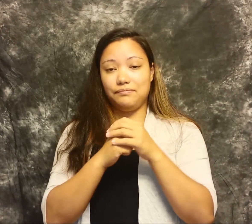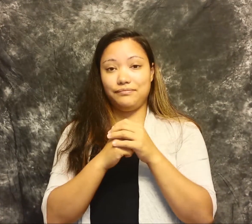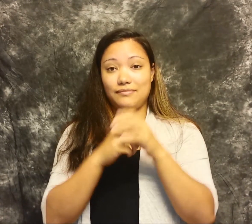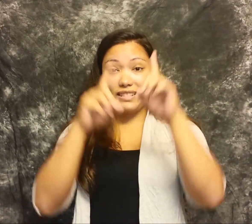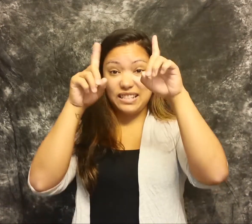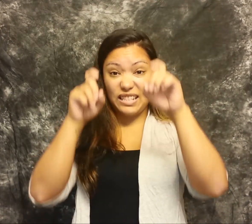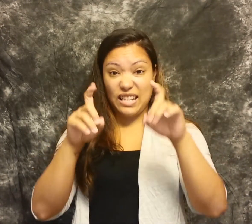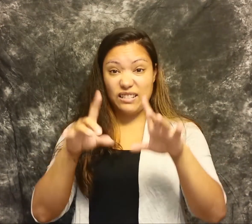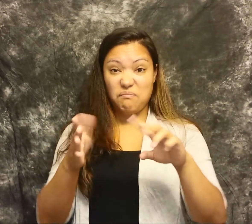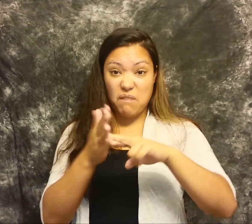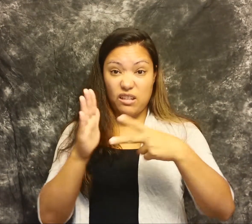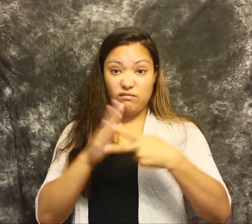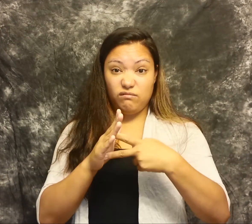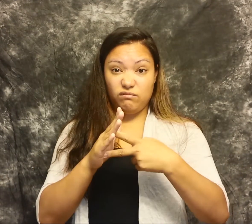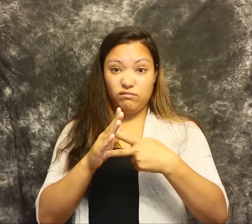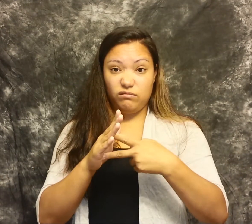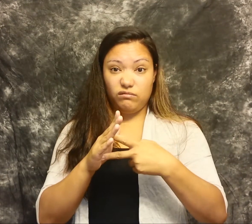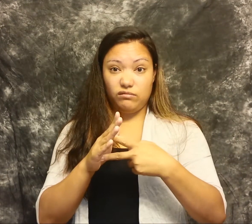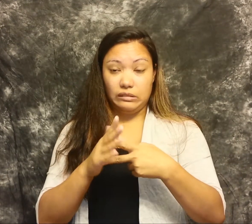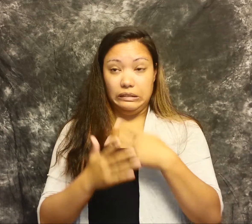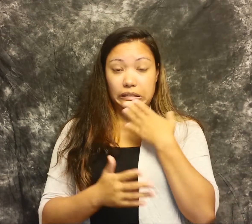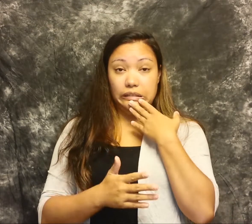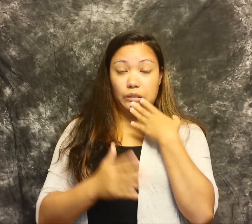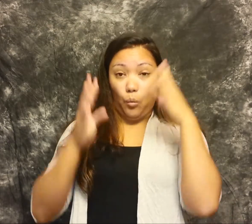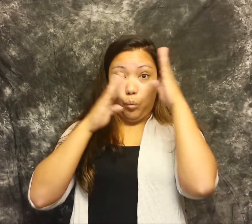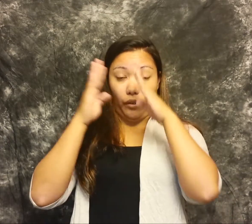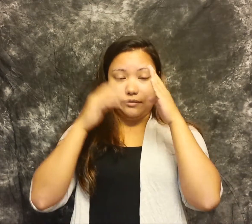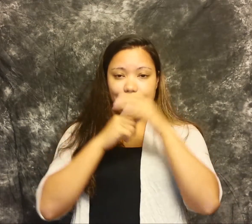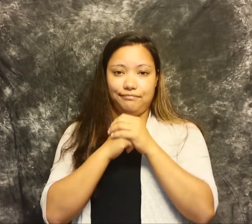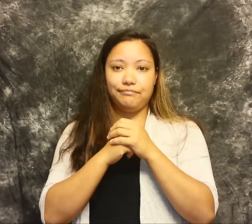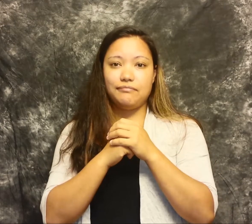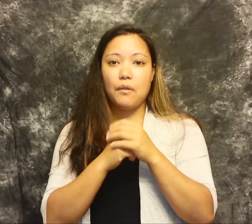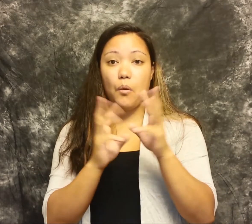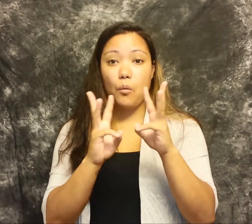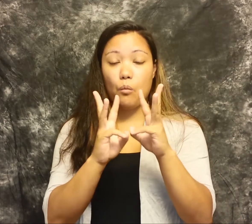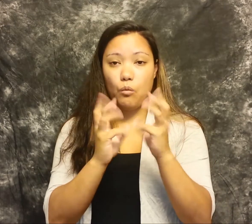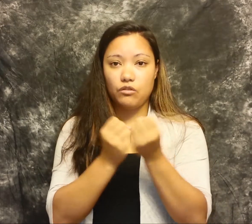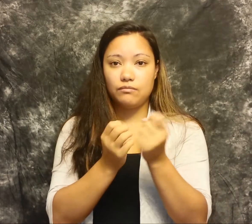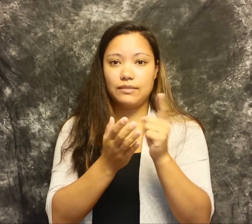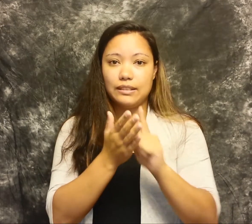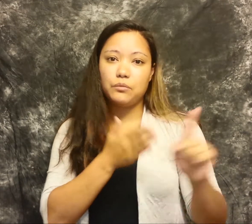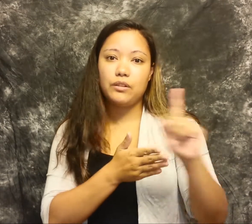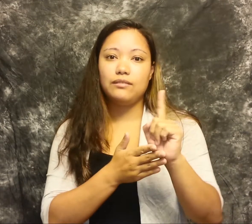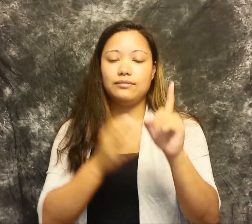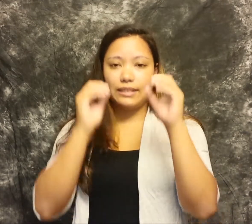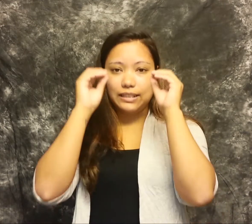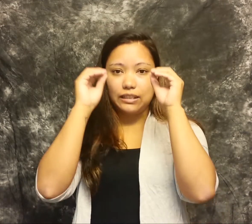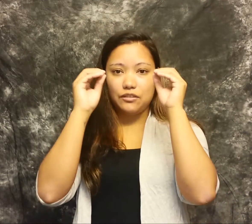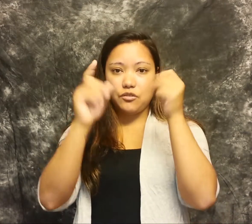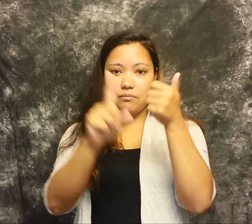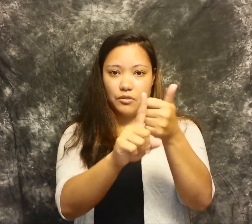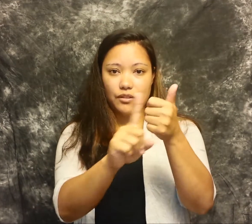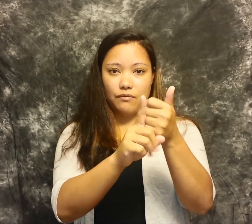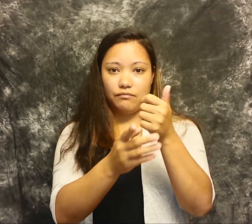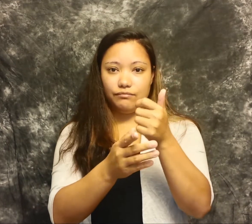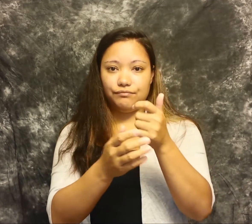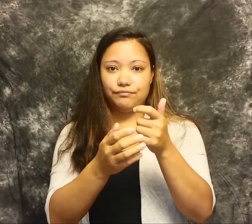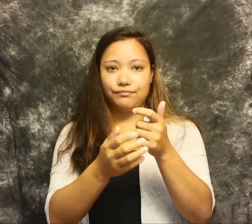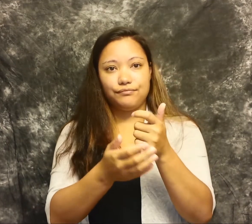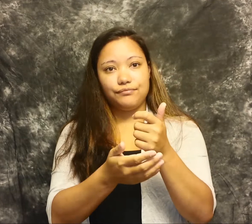or tests. So it's kind of a long series in how to become a great test taker, which always helps. Okay, so that's what's coming up next